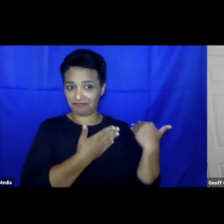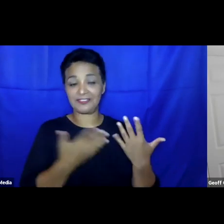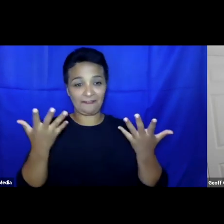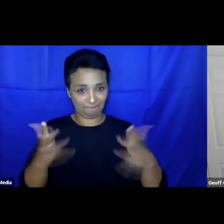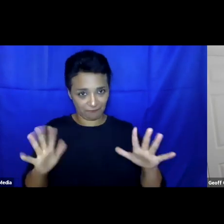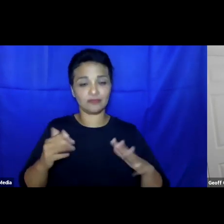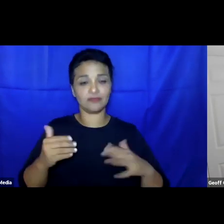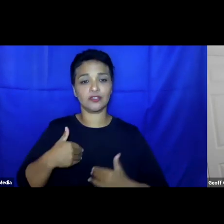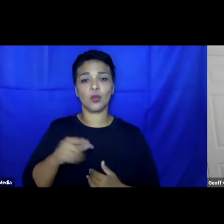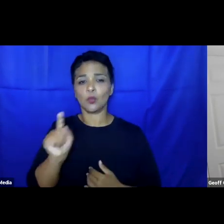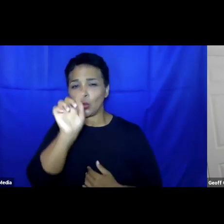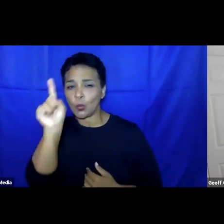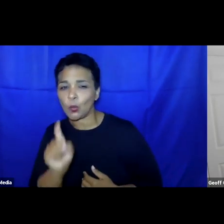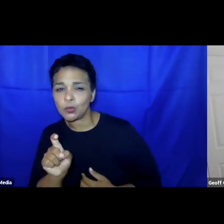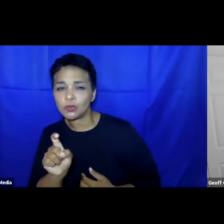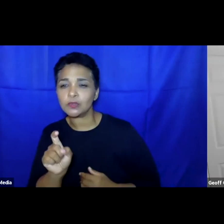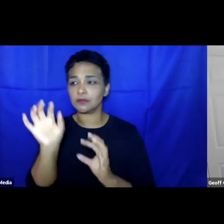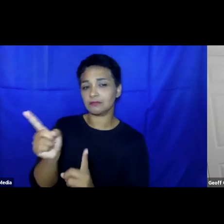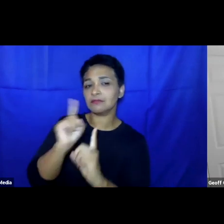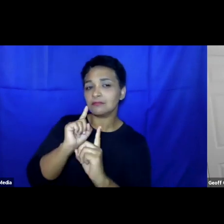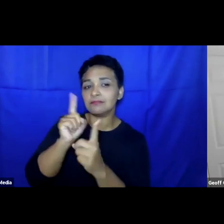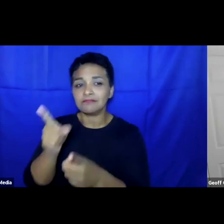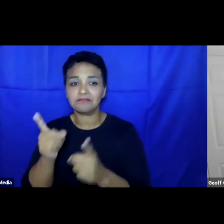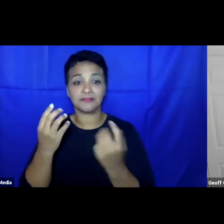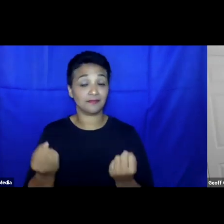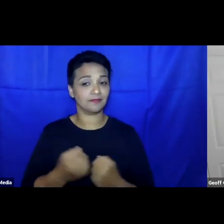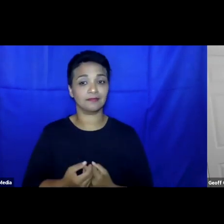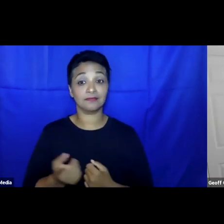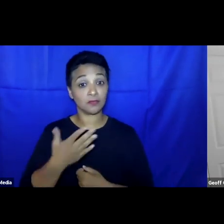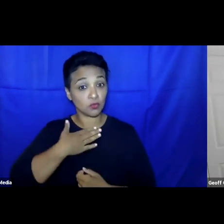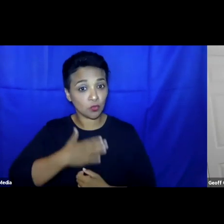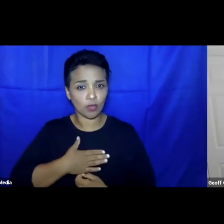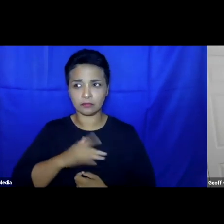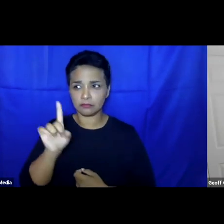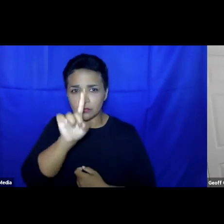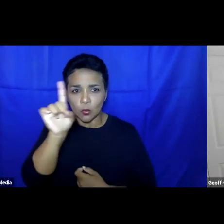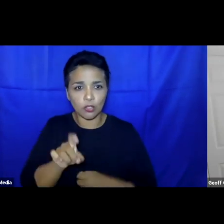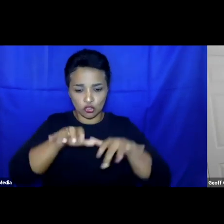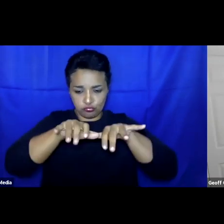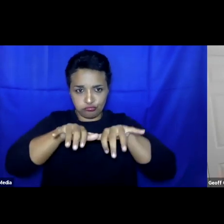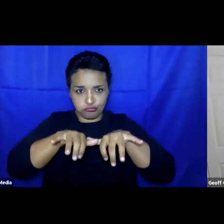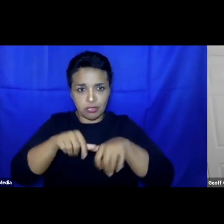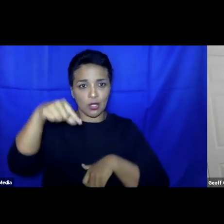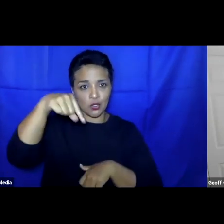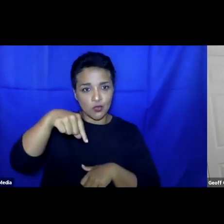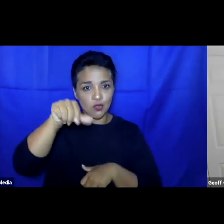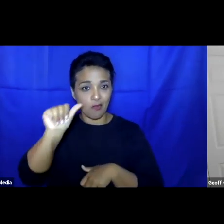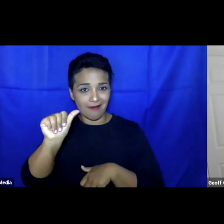already. Please type any more questions that you want into the Q&A. It's being